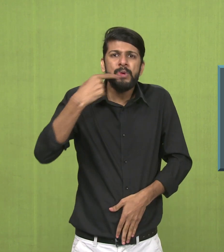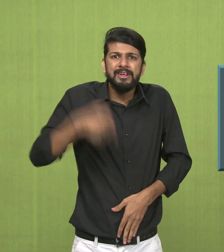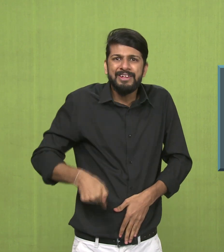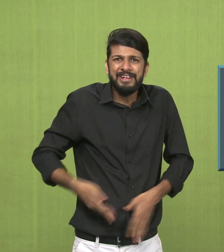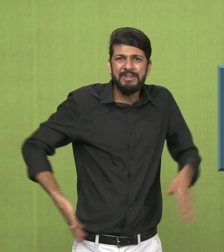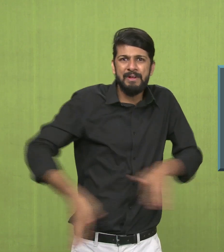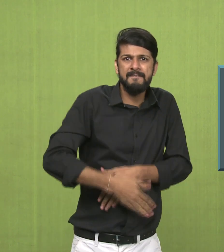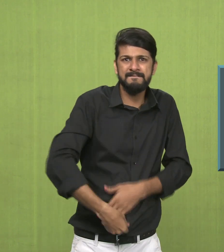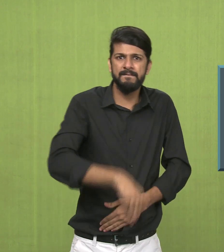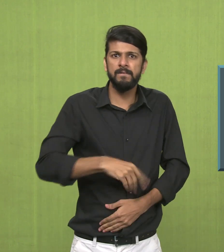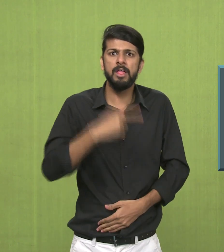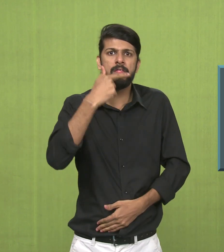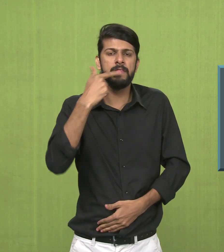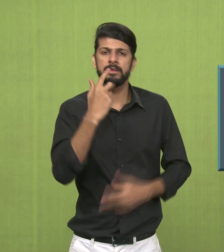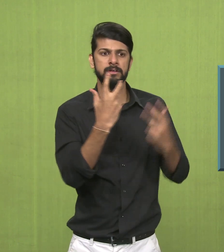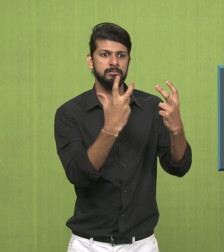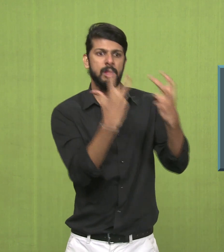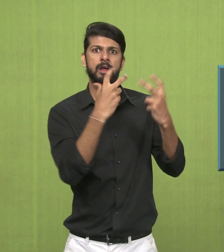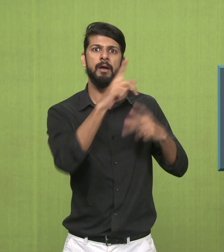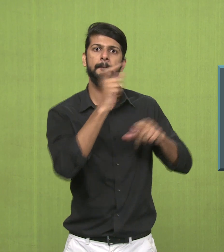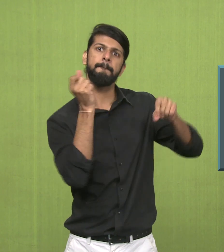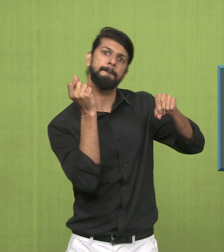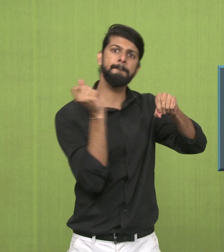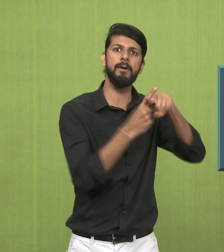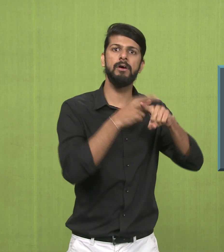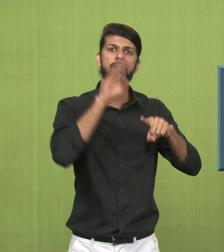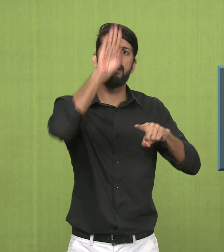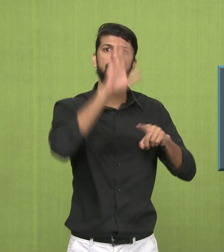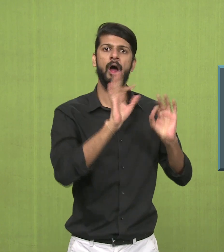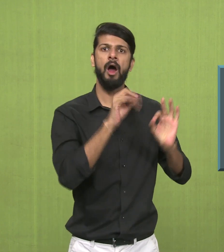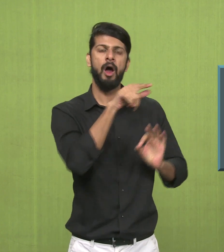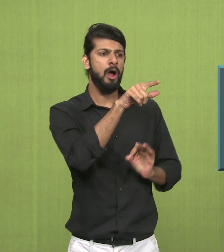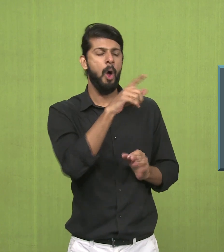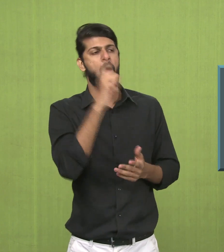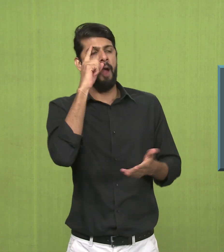The red dhoti he is wearing totally befits a king.